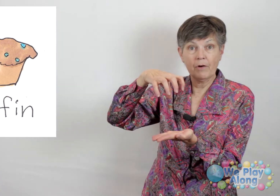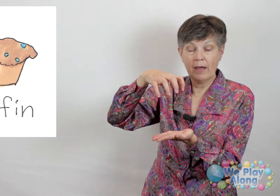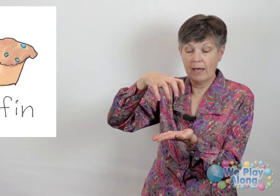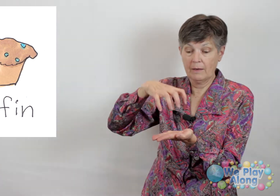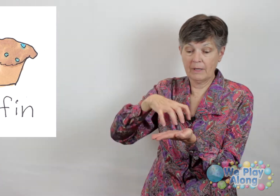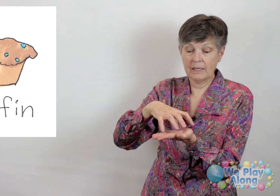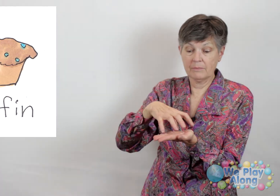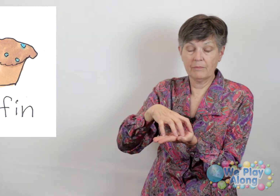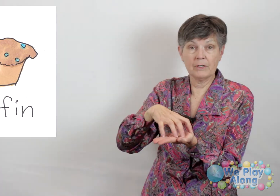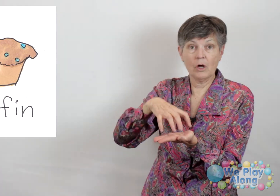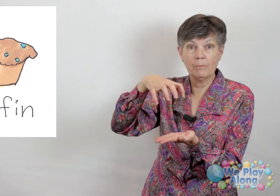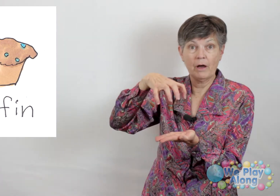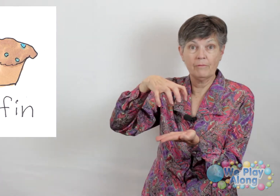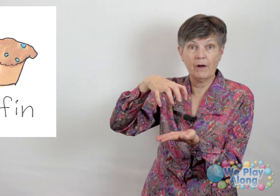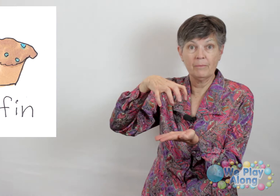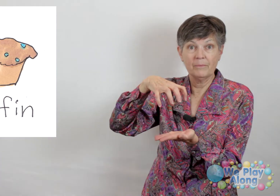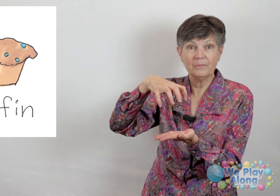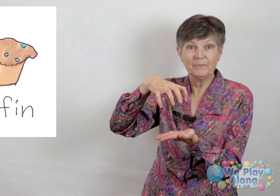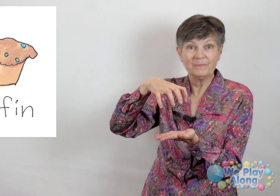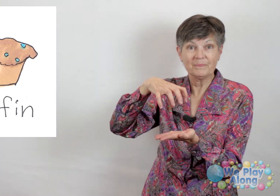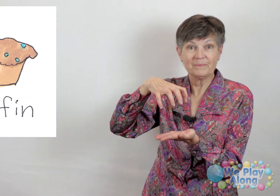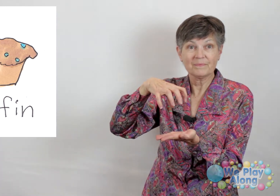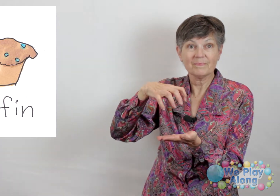our hand because muffins all puff up.